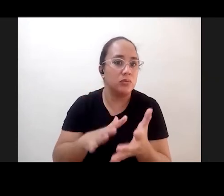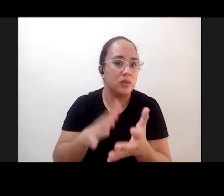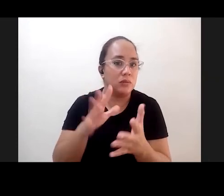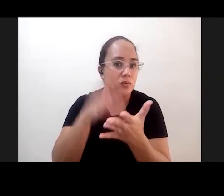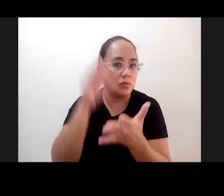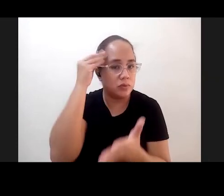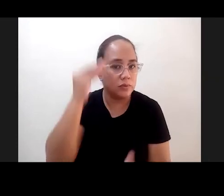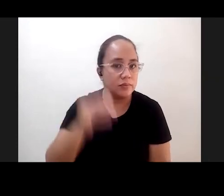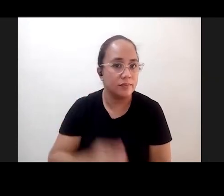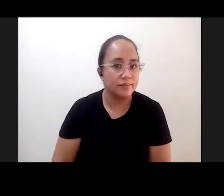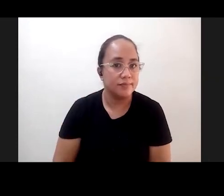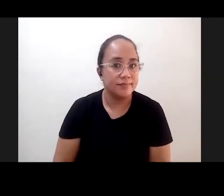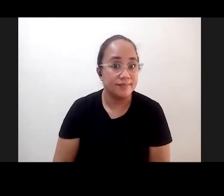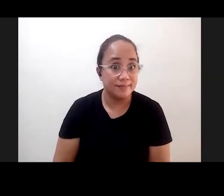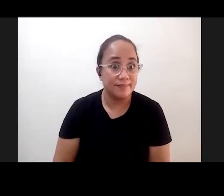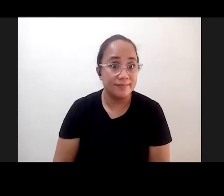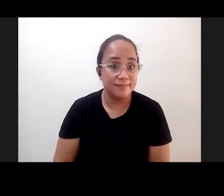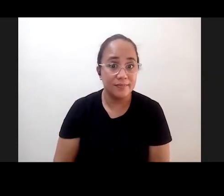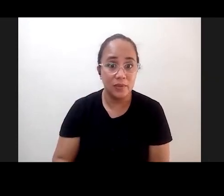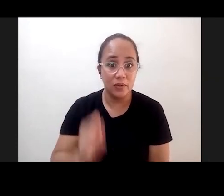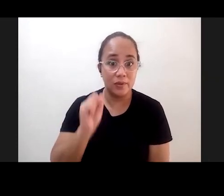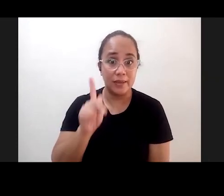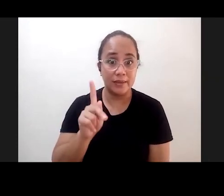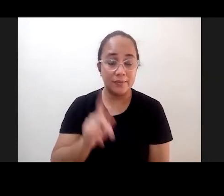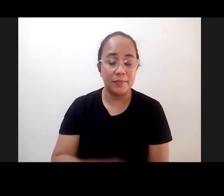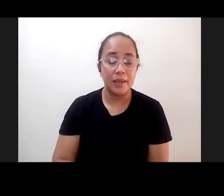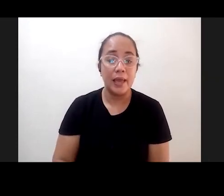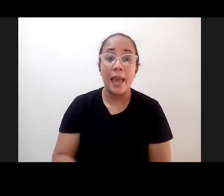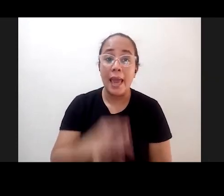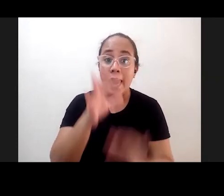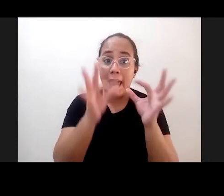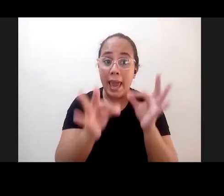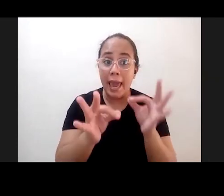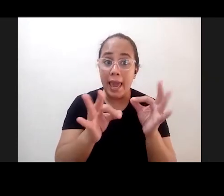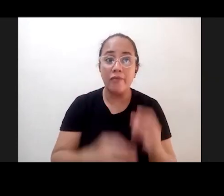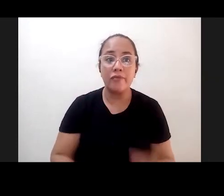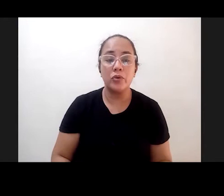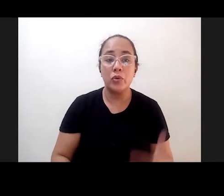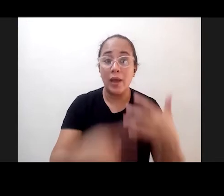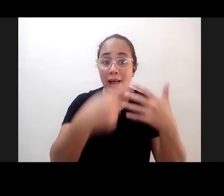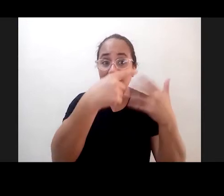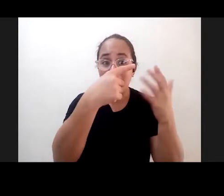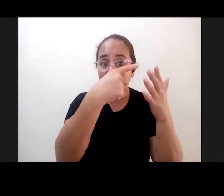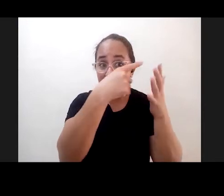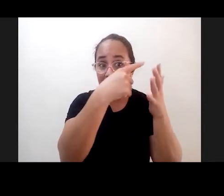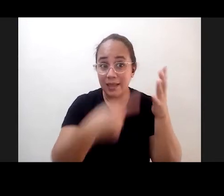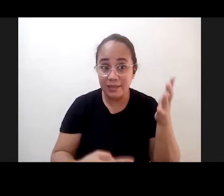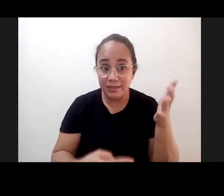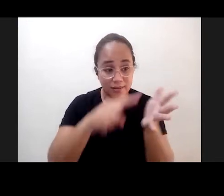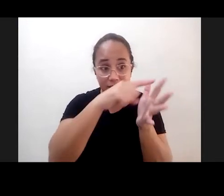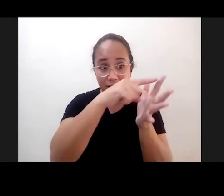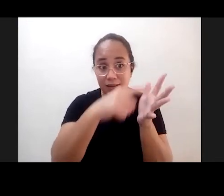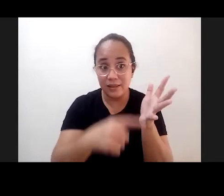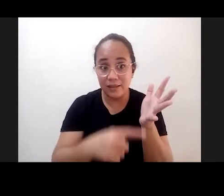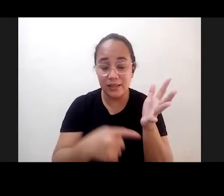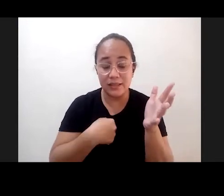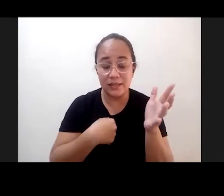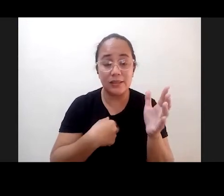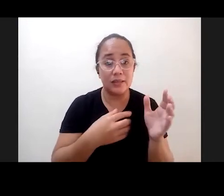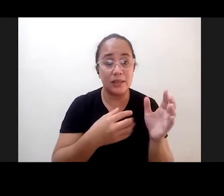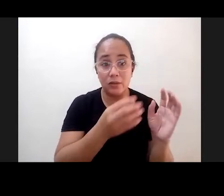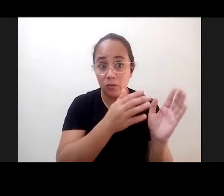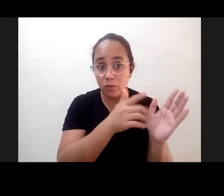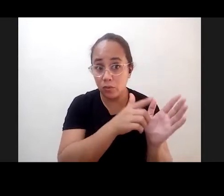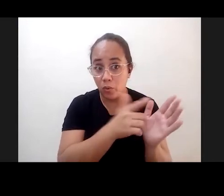Okay, so if you put list in order in the example, then put it in the vocabulary.